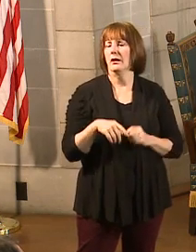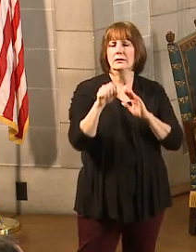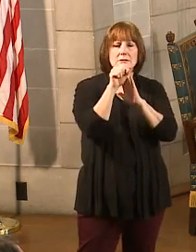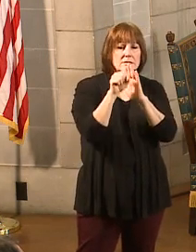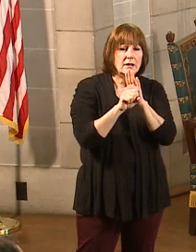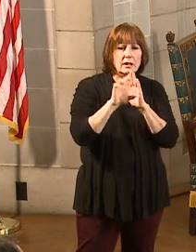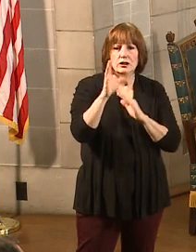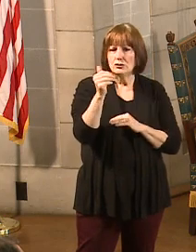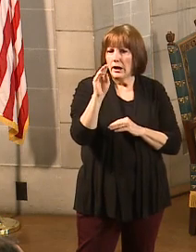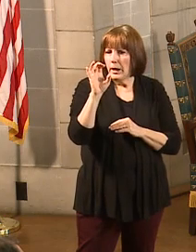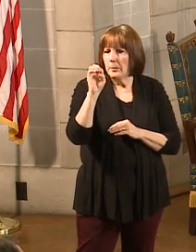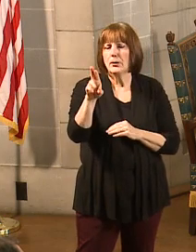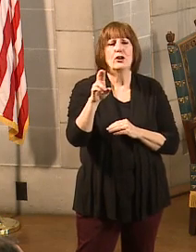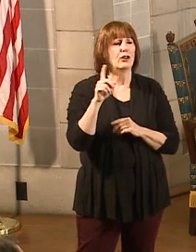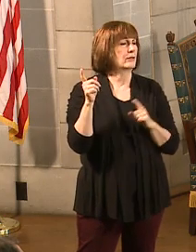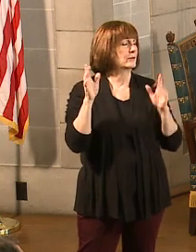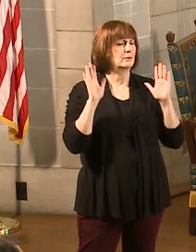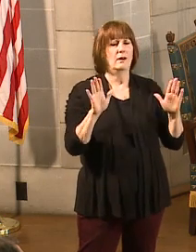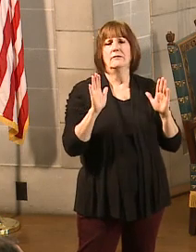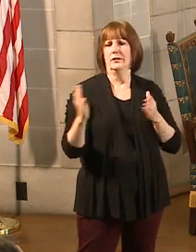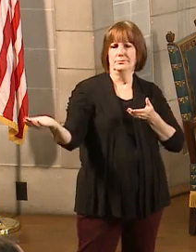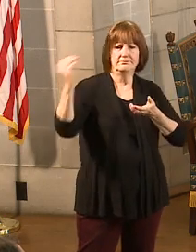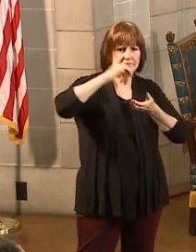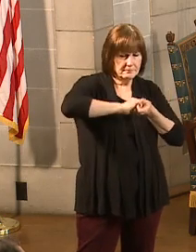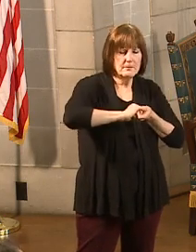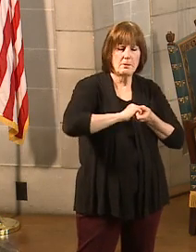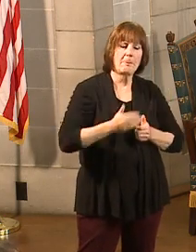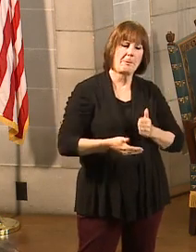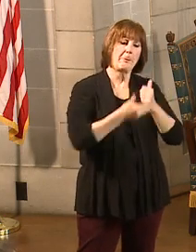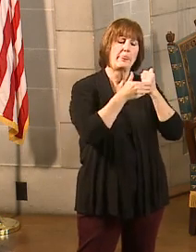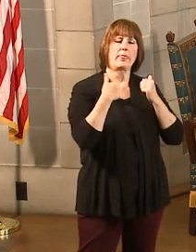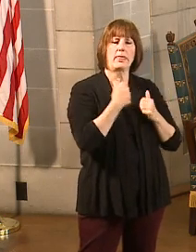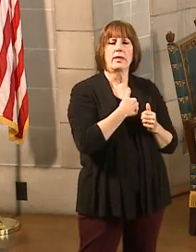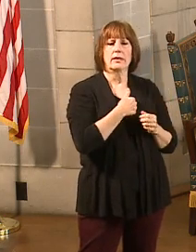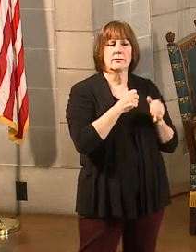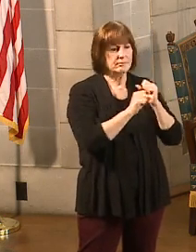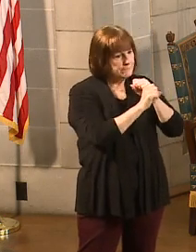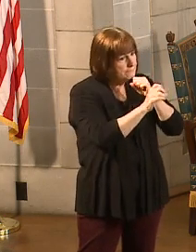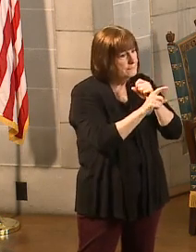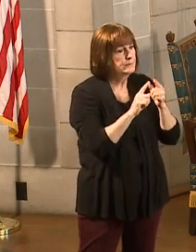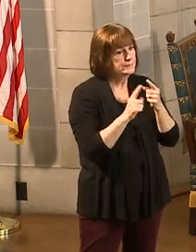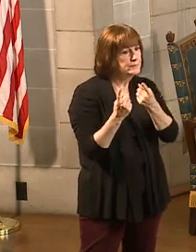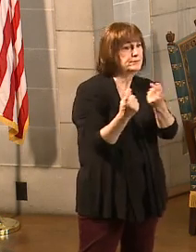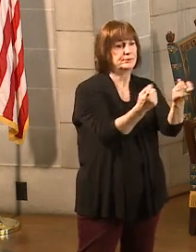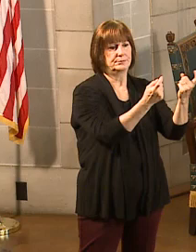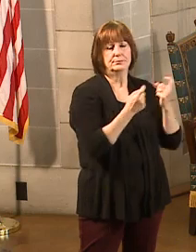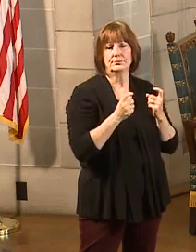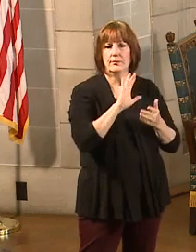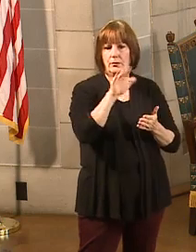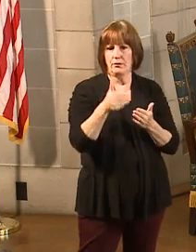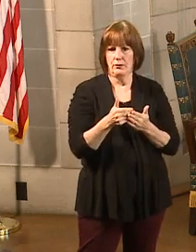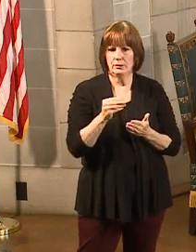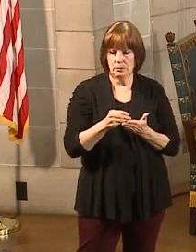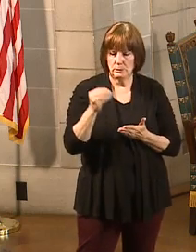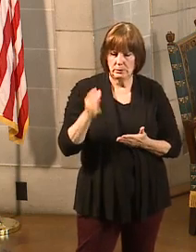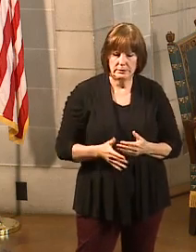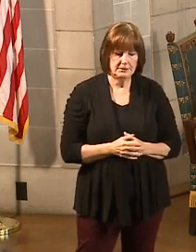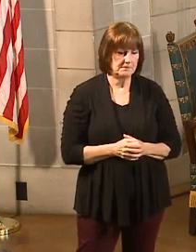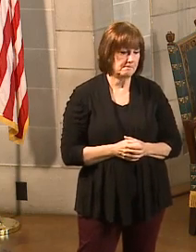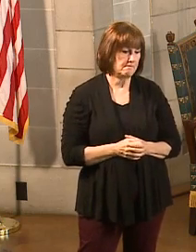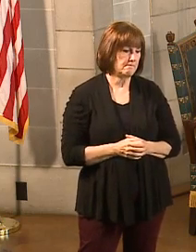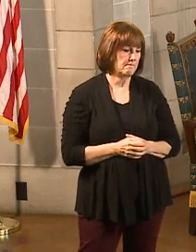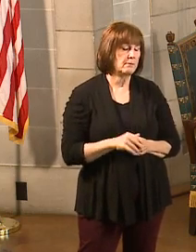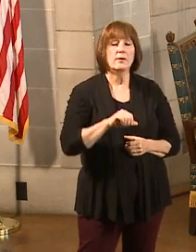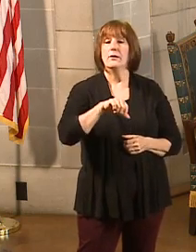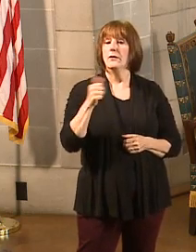has been a great partner with this, and they're trying to help us advertise to capture these students and bring them in. Another point that the state chamber